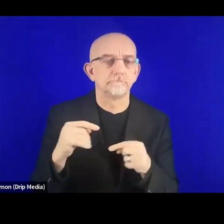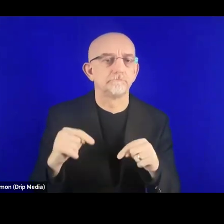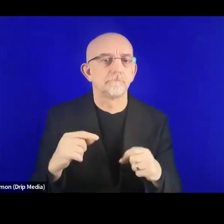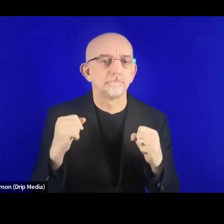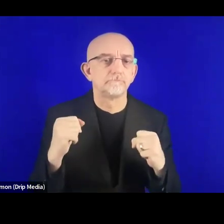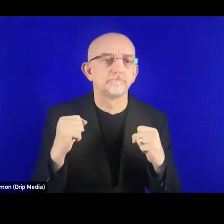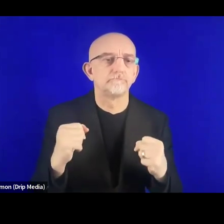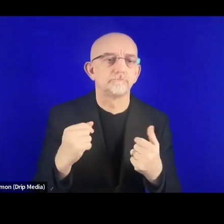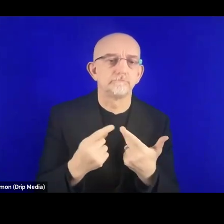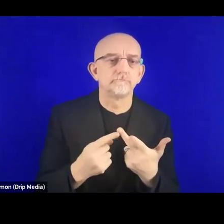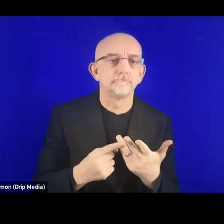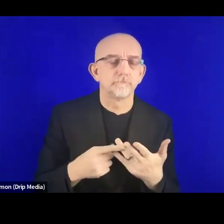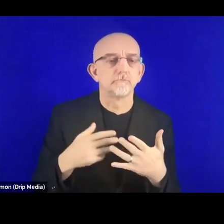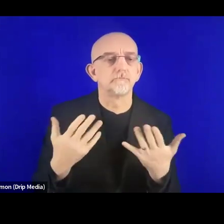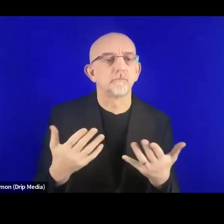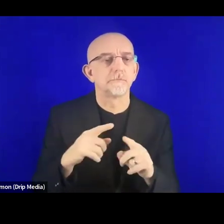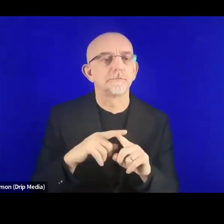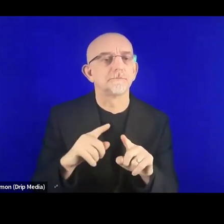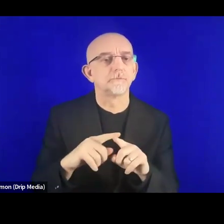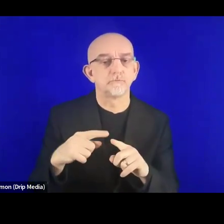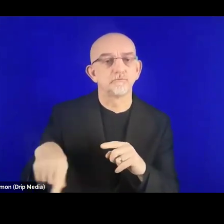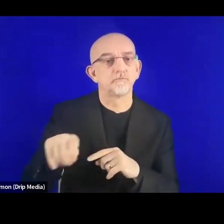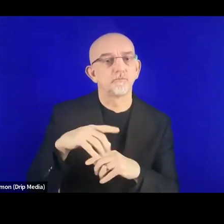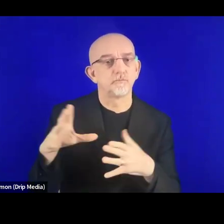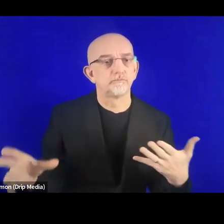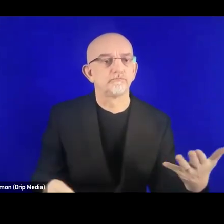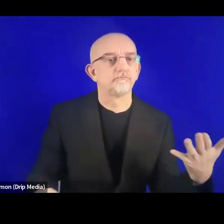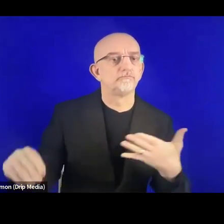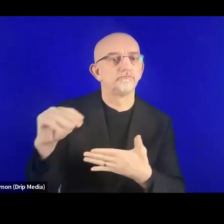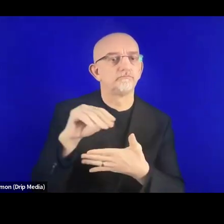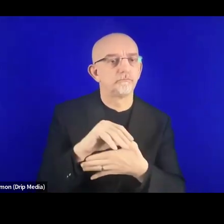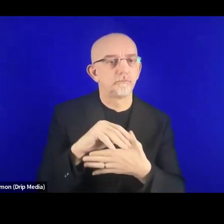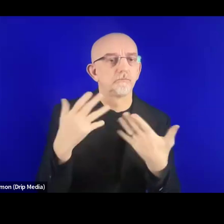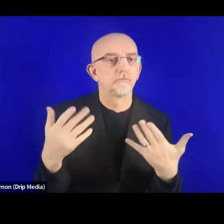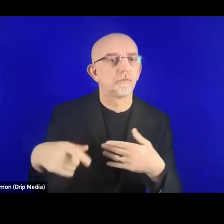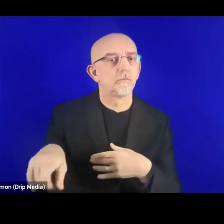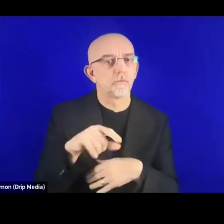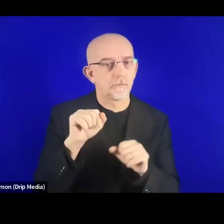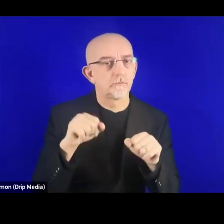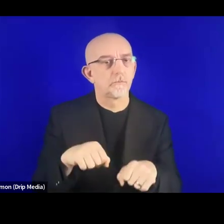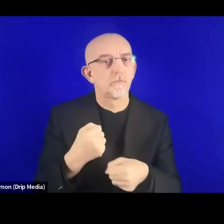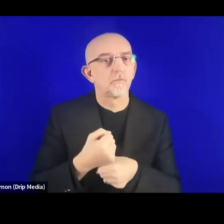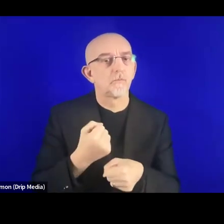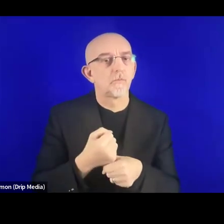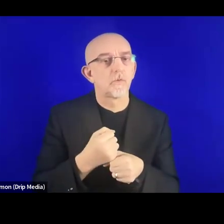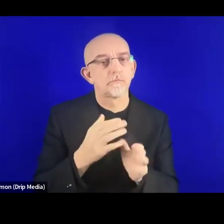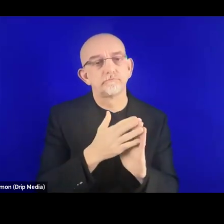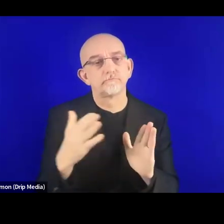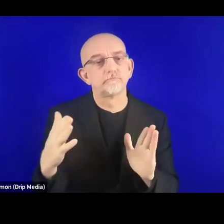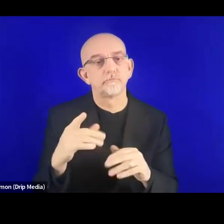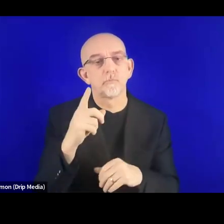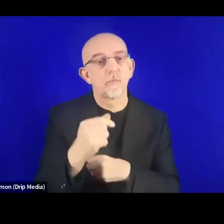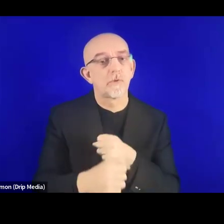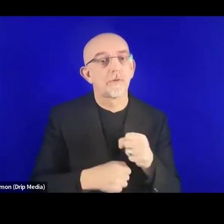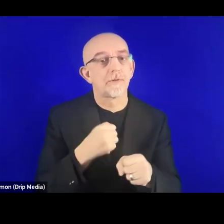your own household only if you are from one of the vulnerable communities. Also, if you are from one of these 8 communities, then you would get